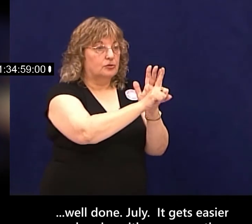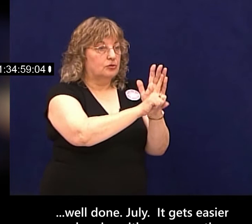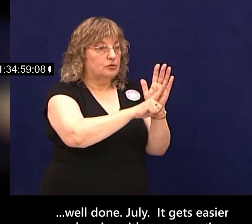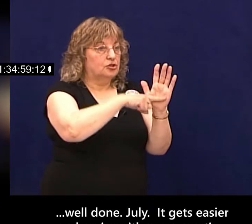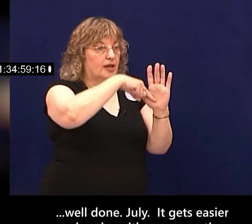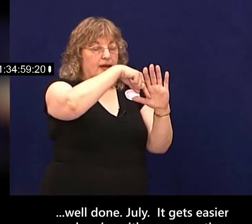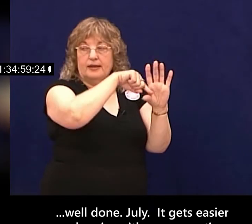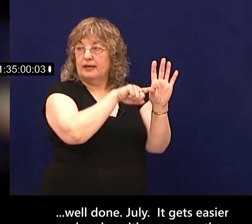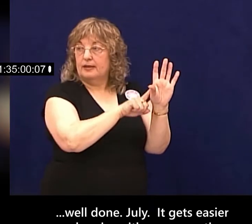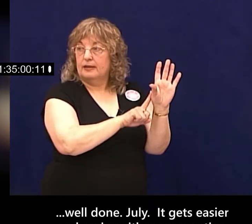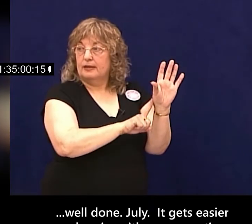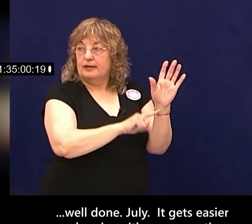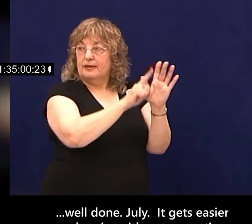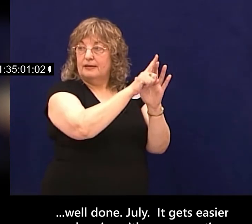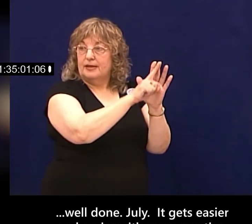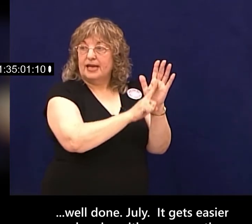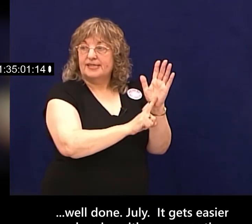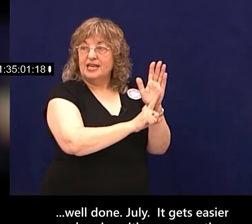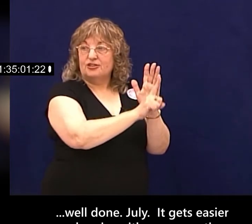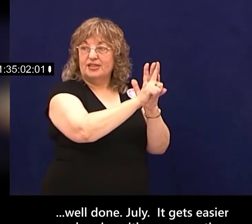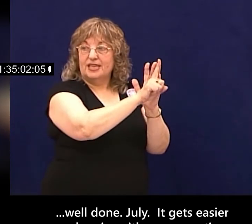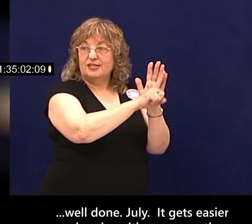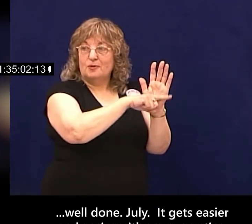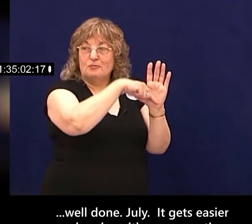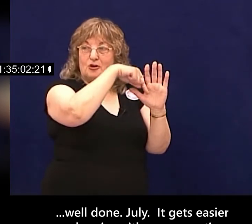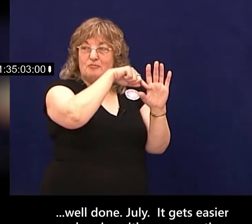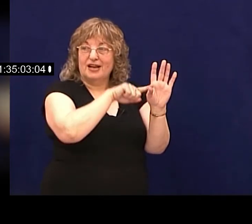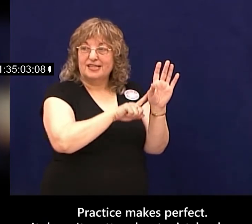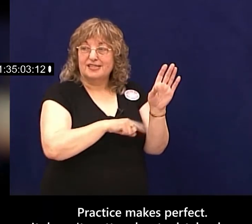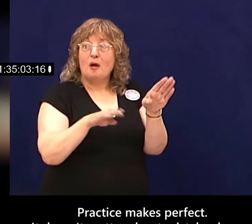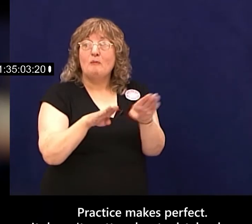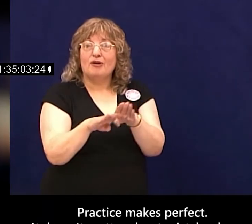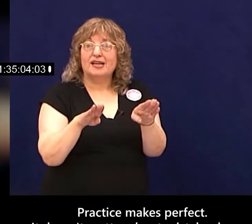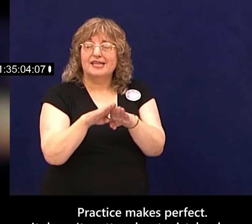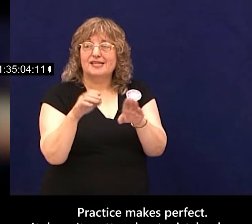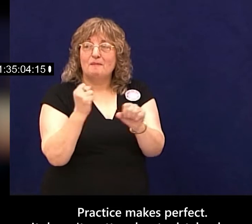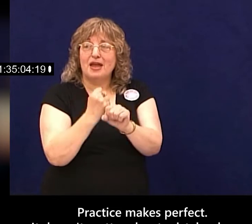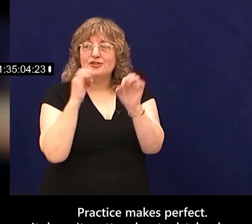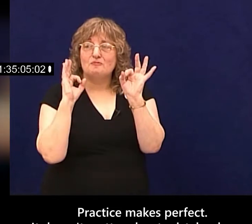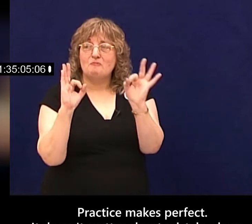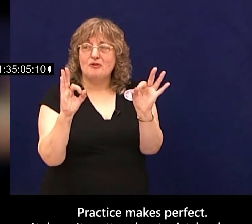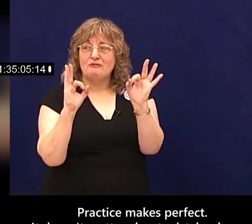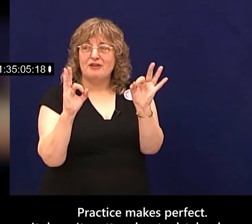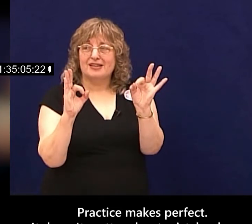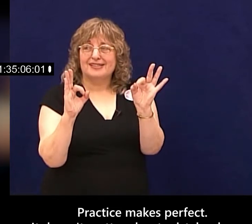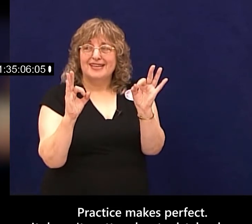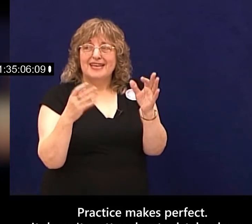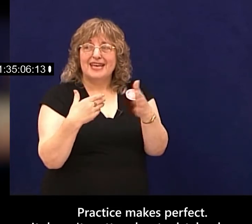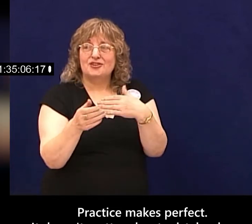done, July. It gets easier and easier with more practice. Practice makes perfect. It